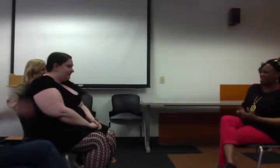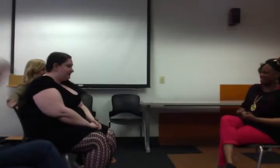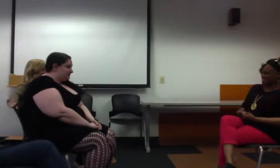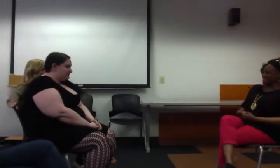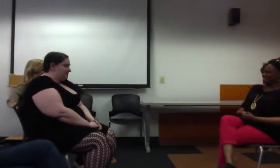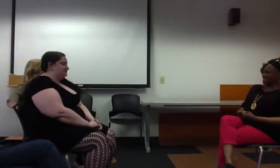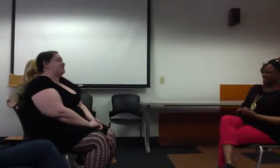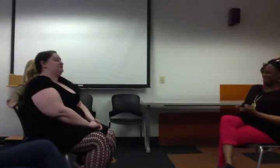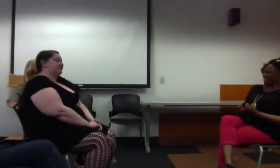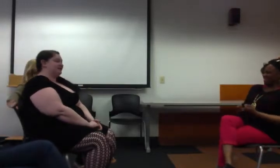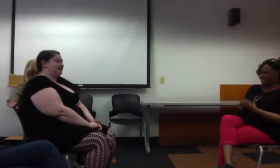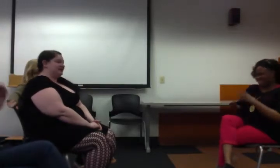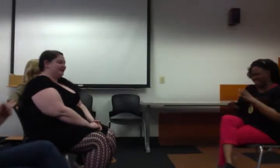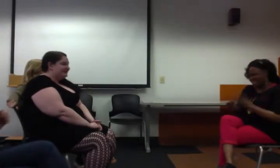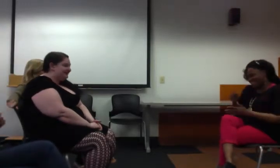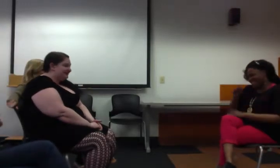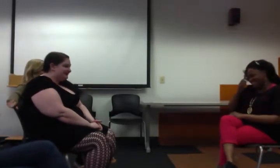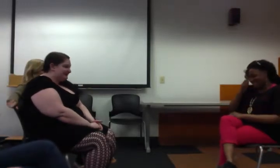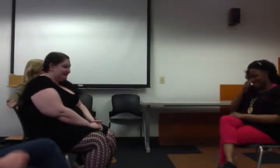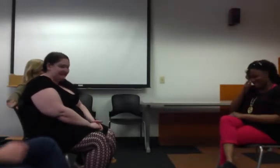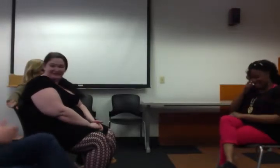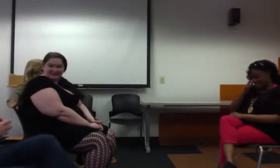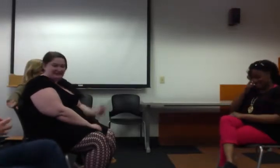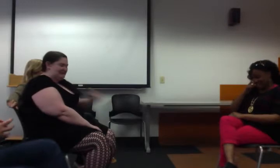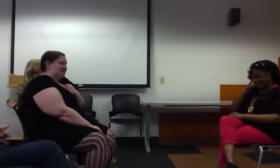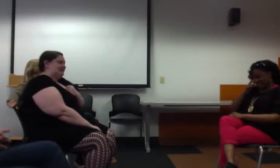I have to go to the bathroom, so I'm trying to hold it in. Oh, sorry.